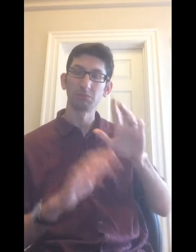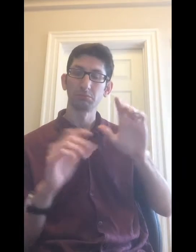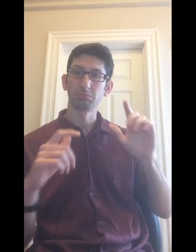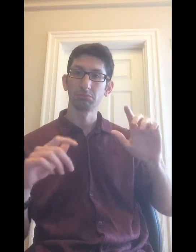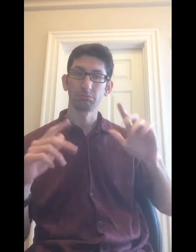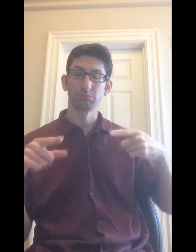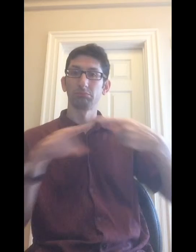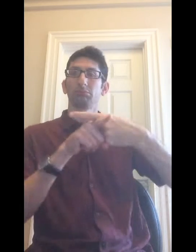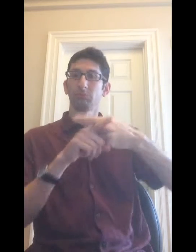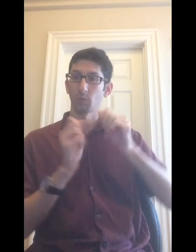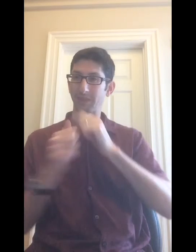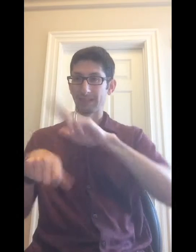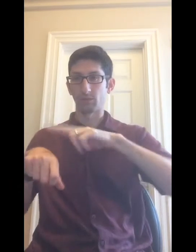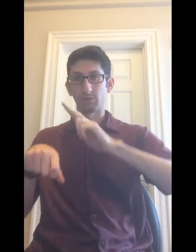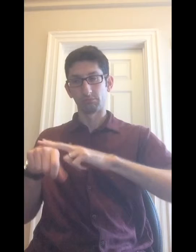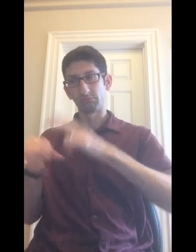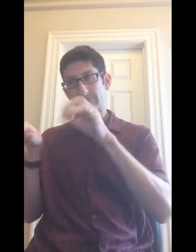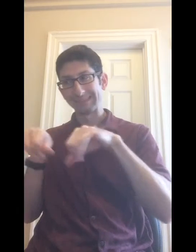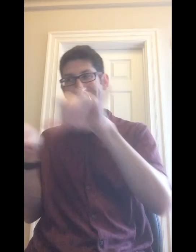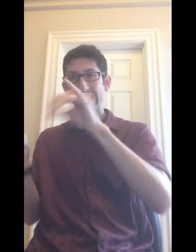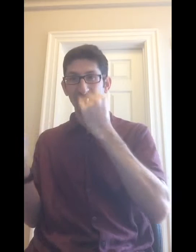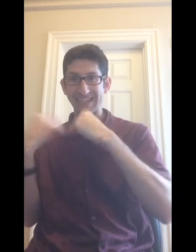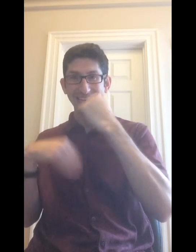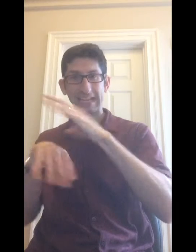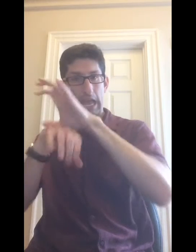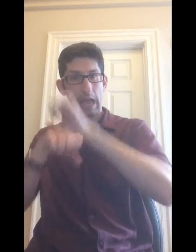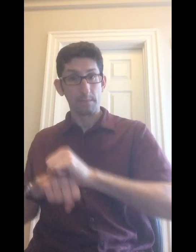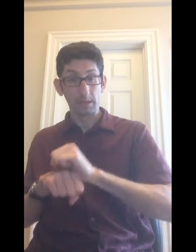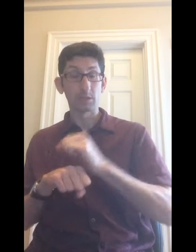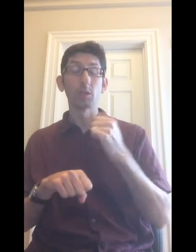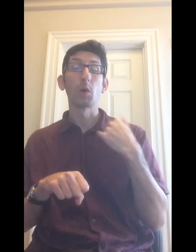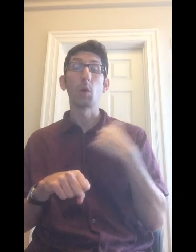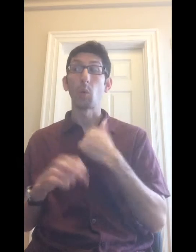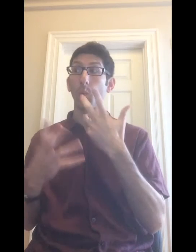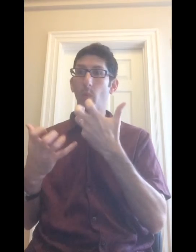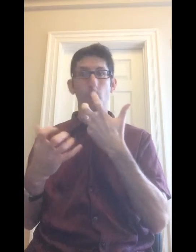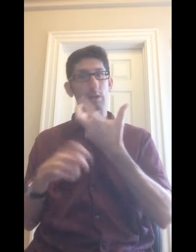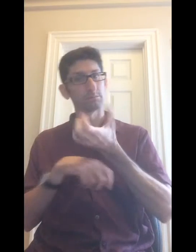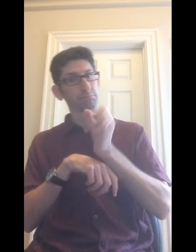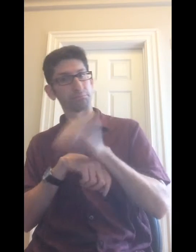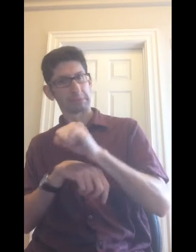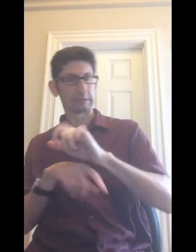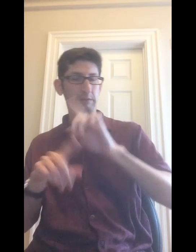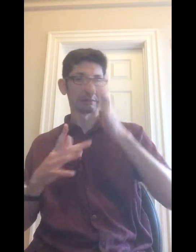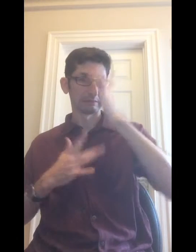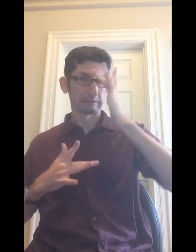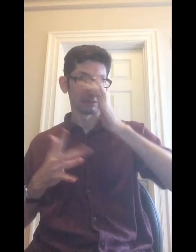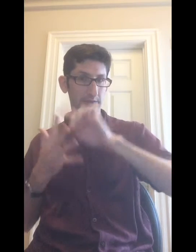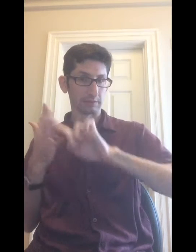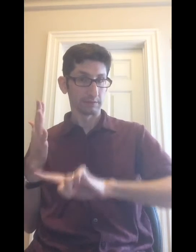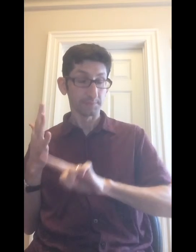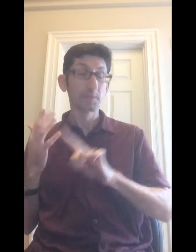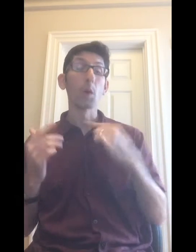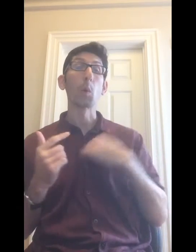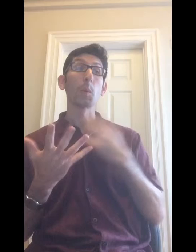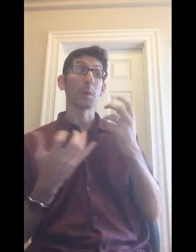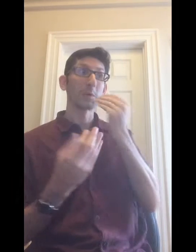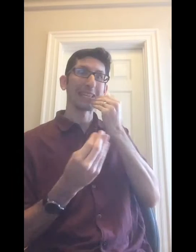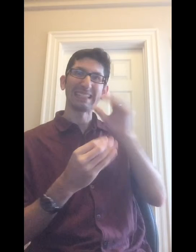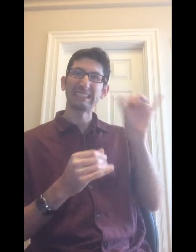society, and the goal is to combat these conditions. And the goal is to eat like our ancestors did, and